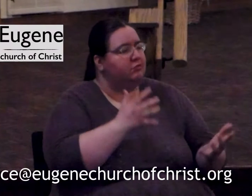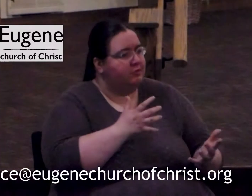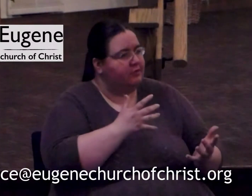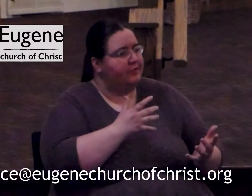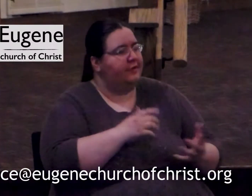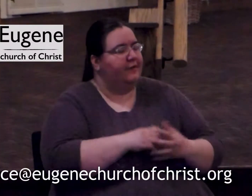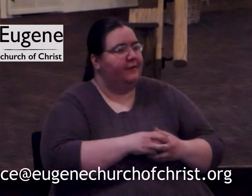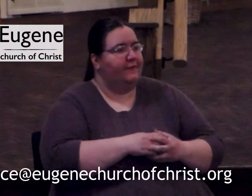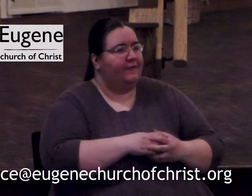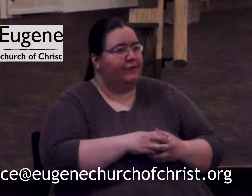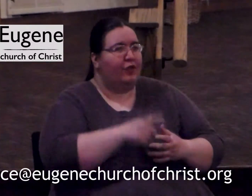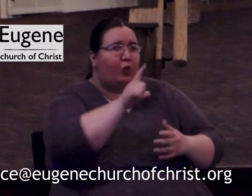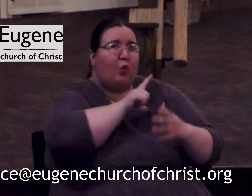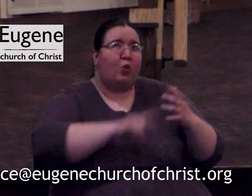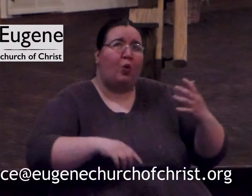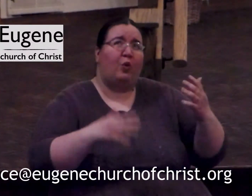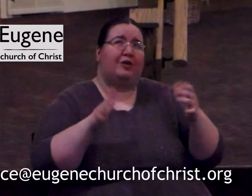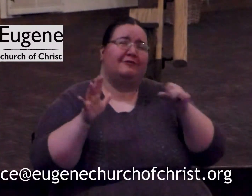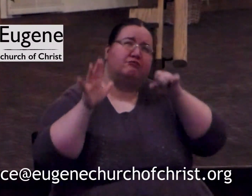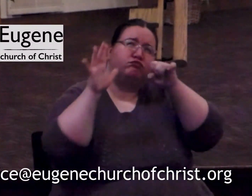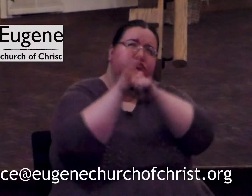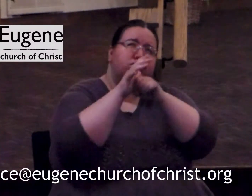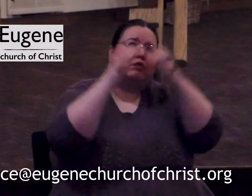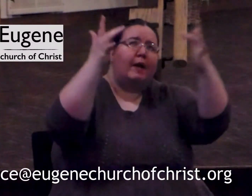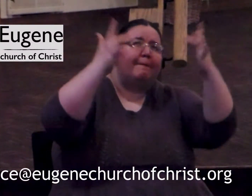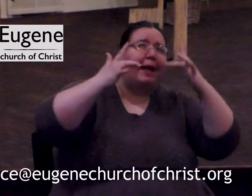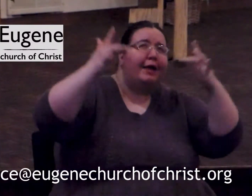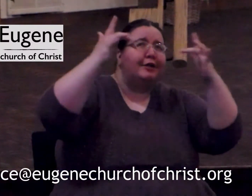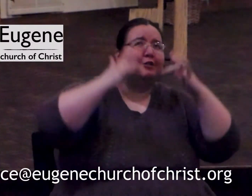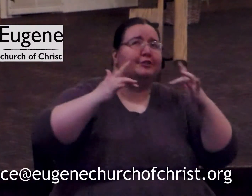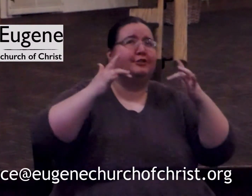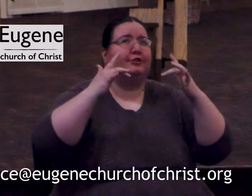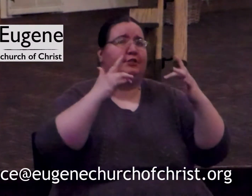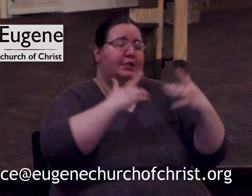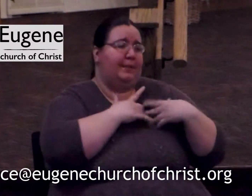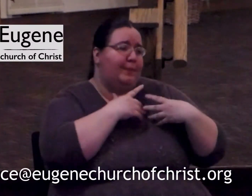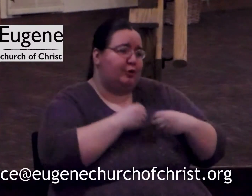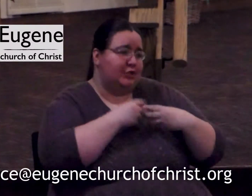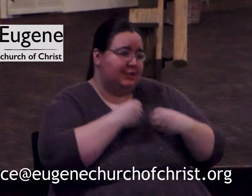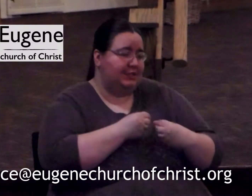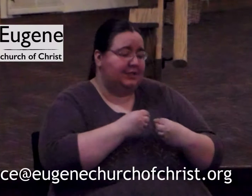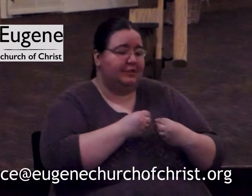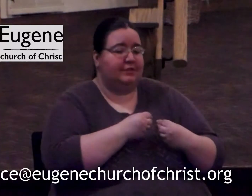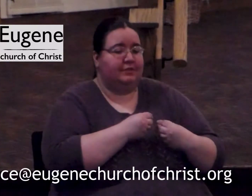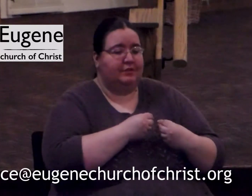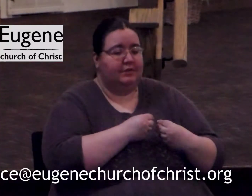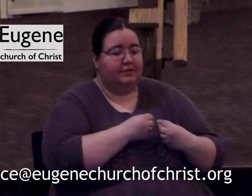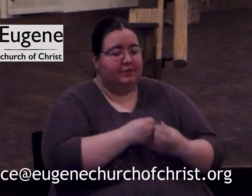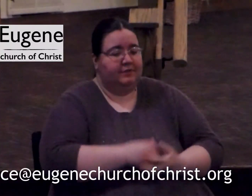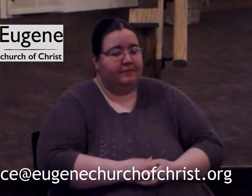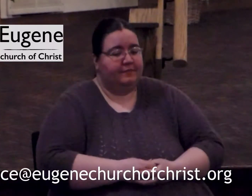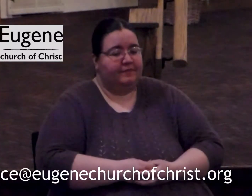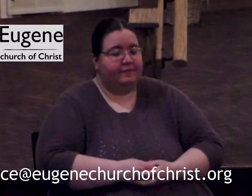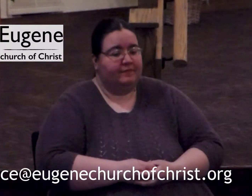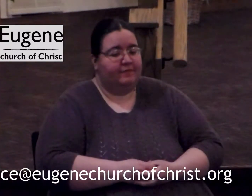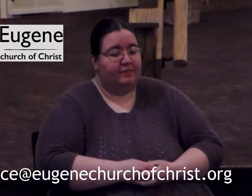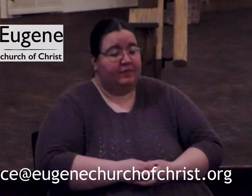that, when I want things to happen faster or more my way, I do not find myself centered in on the idea that God is full of compassion and